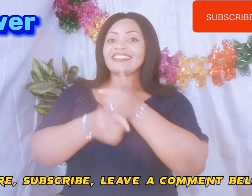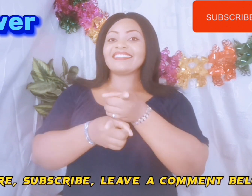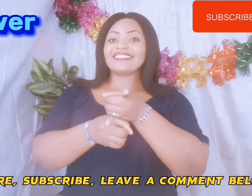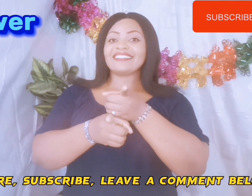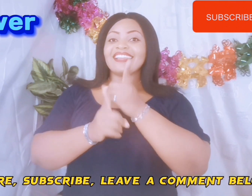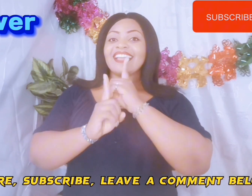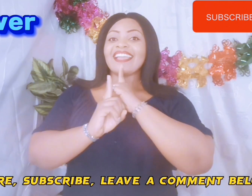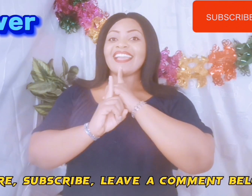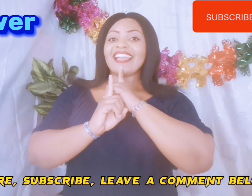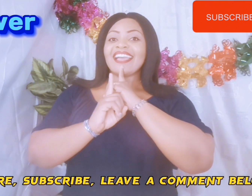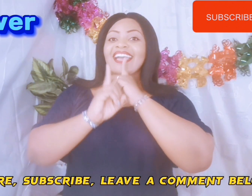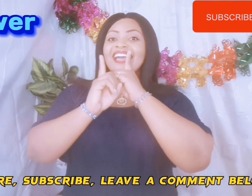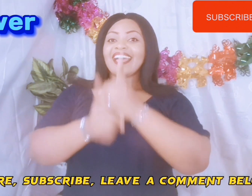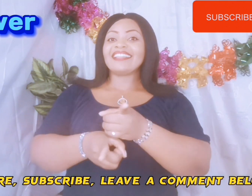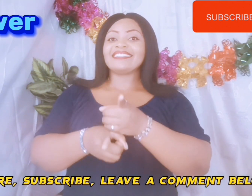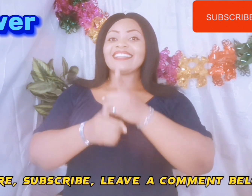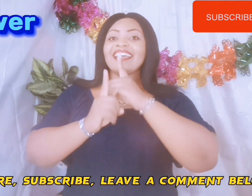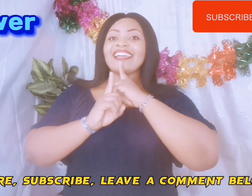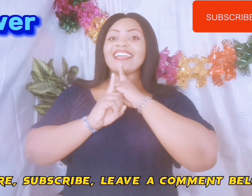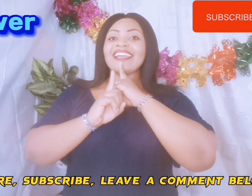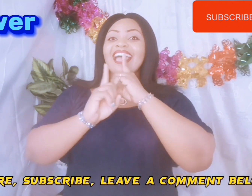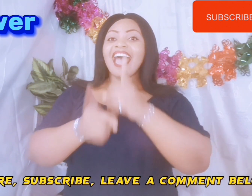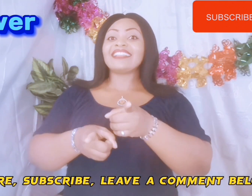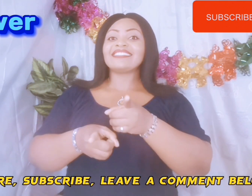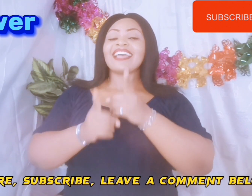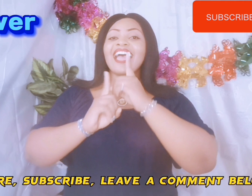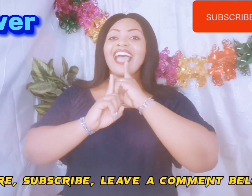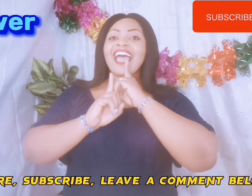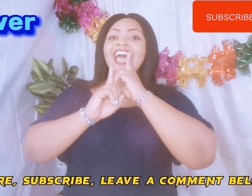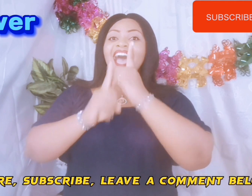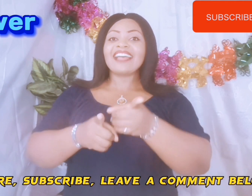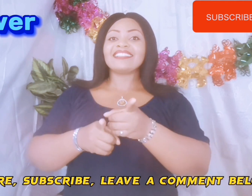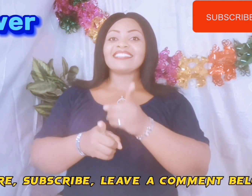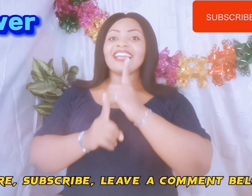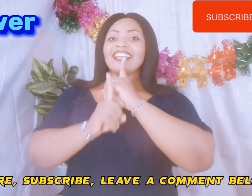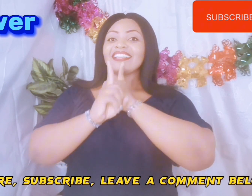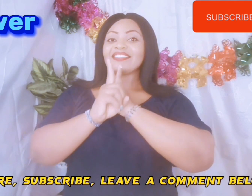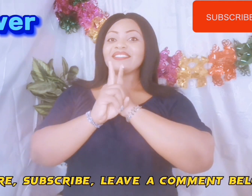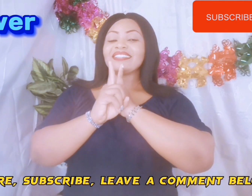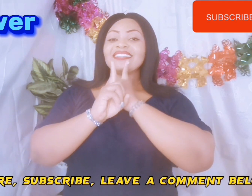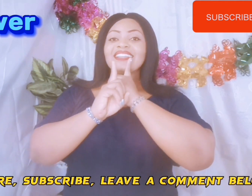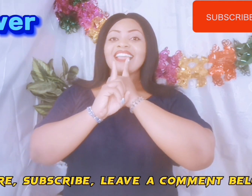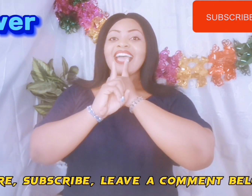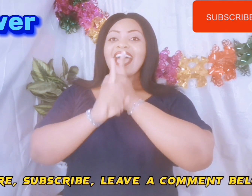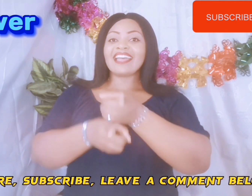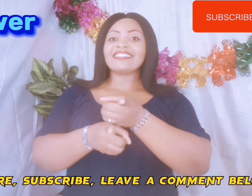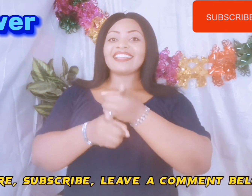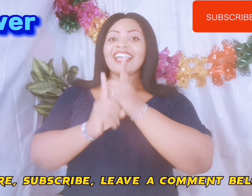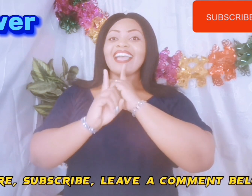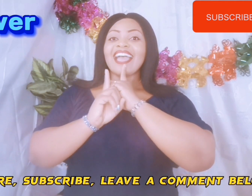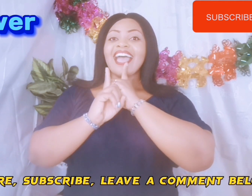you give us your both index finger and bring it down this way. Answer.